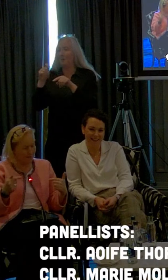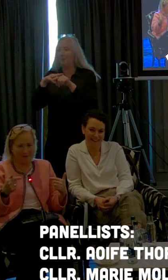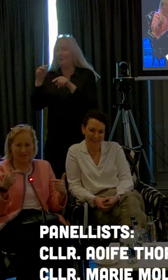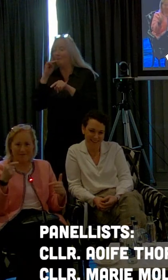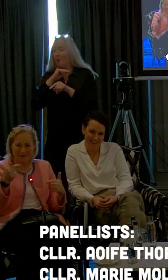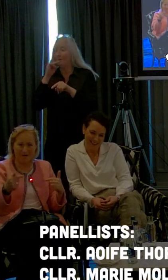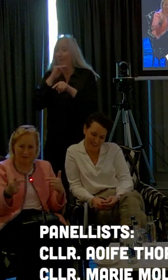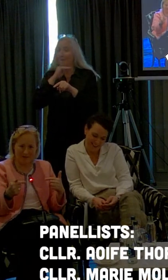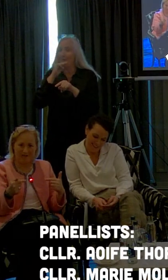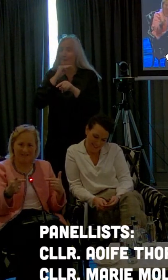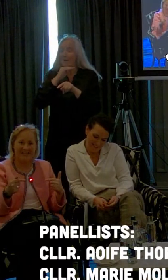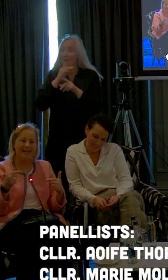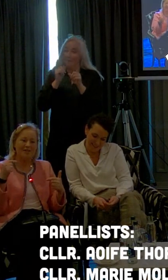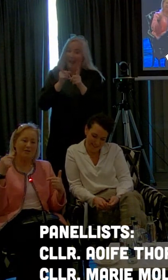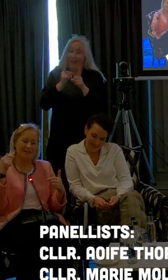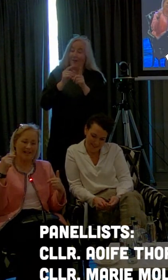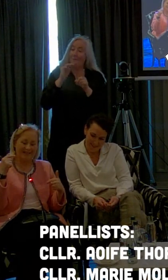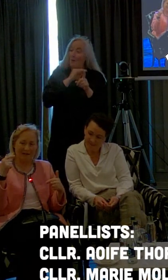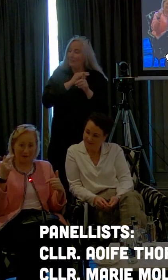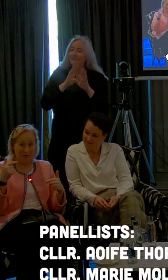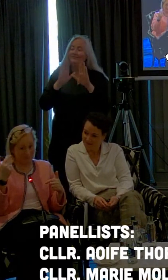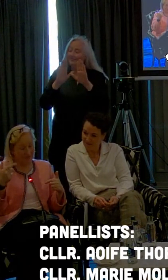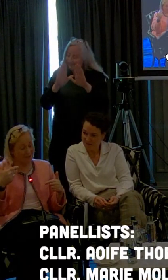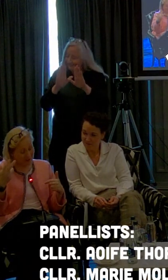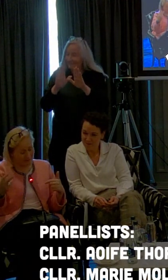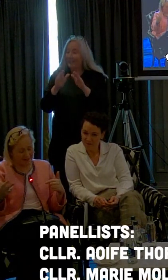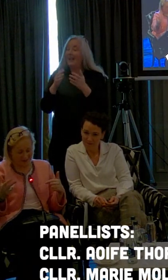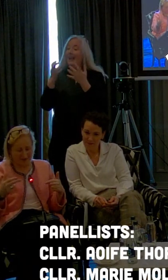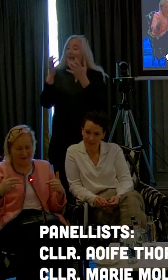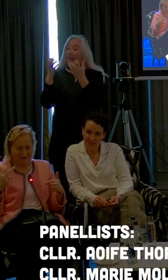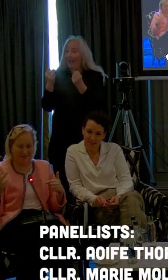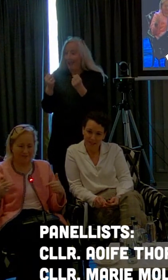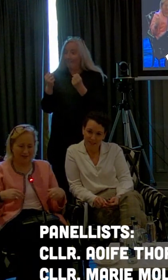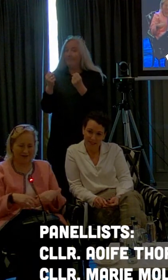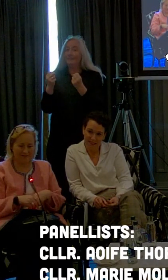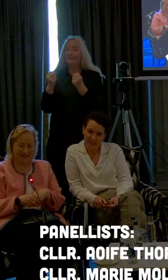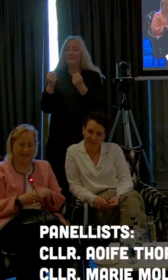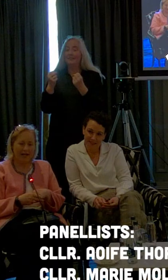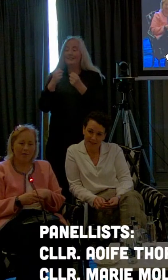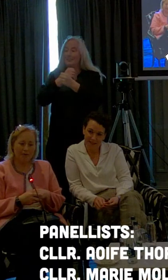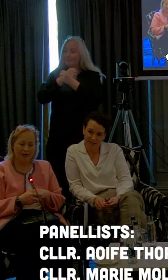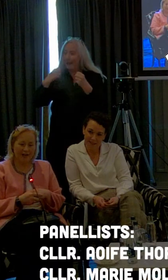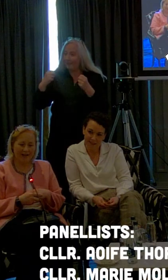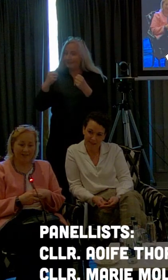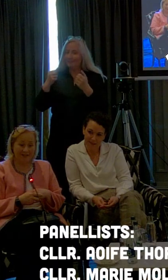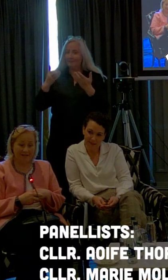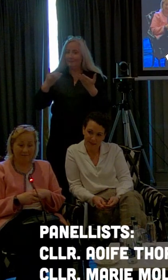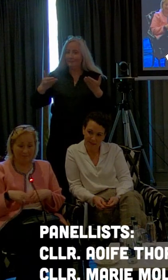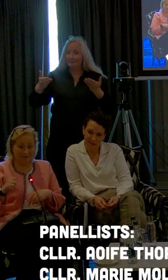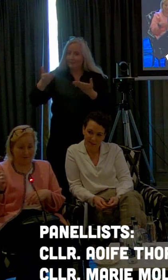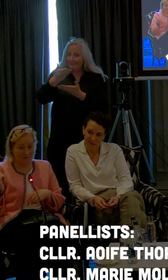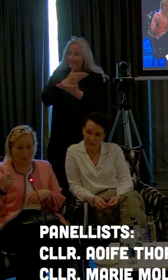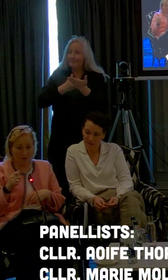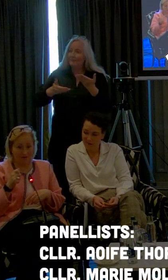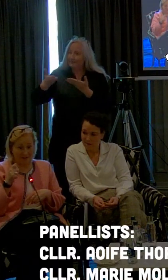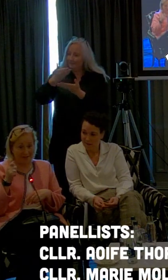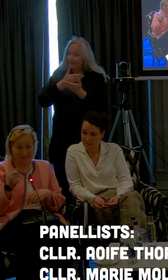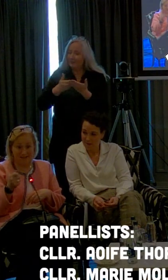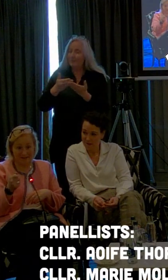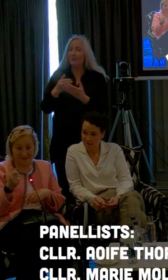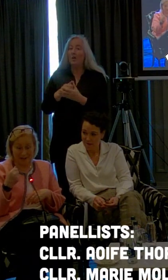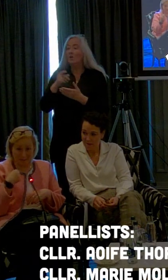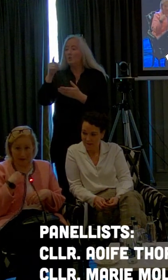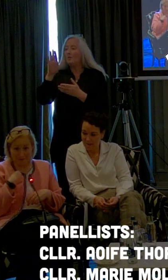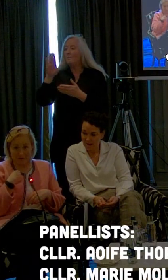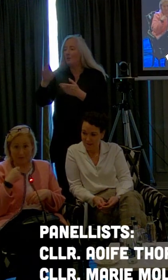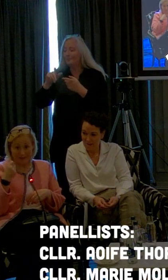what they can perceive as the most important. So it's you know, there is playing to the audience. There is all of that. But the word